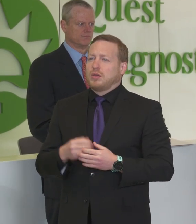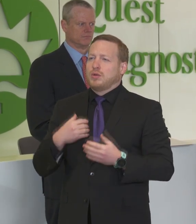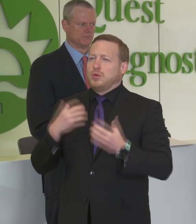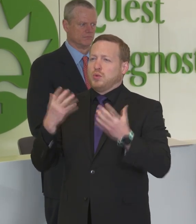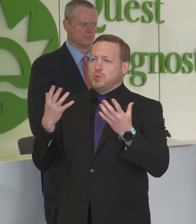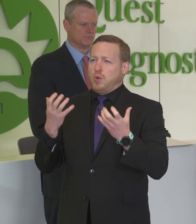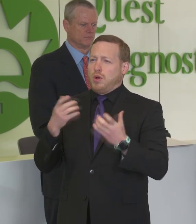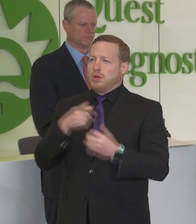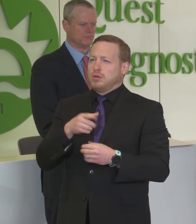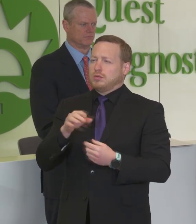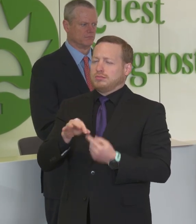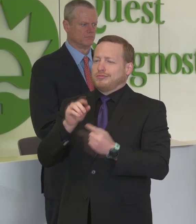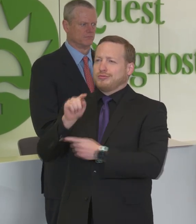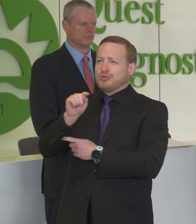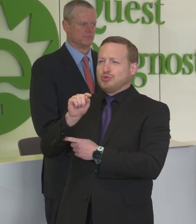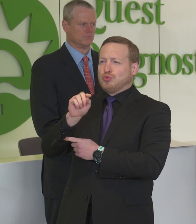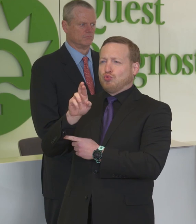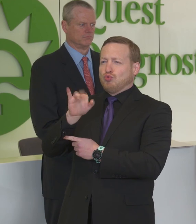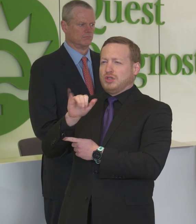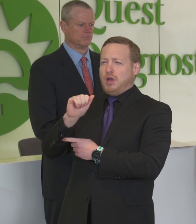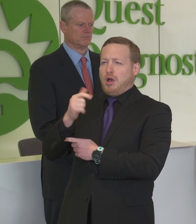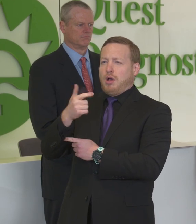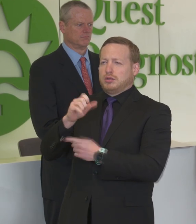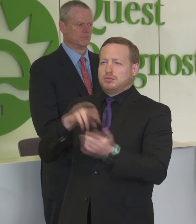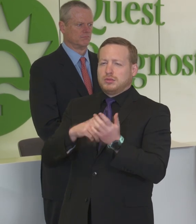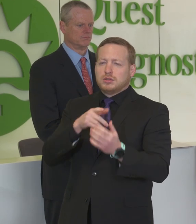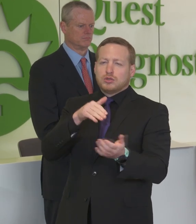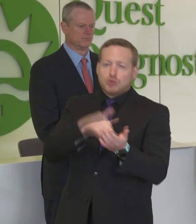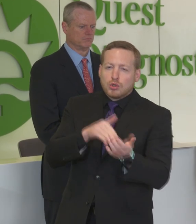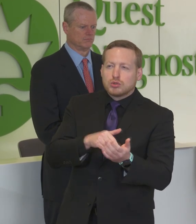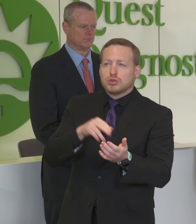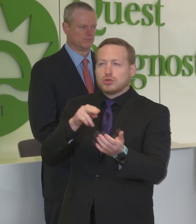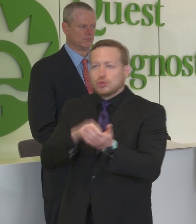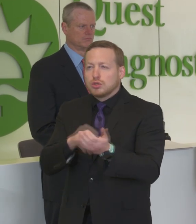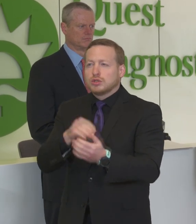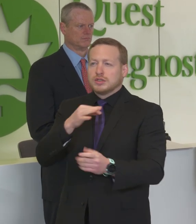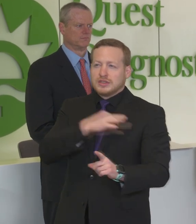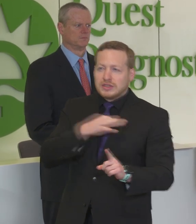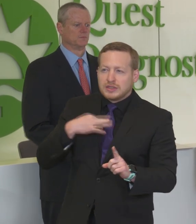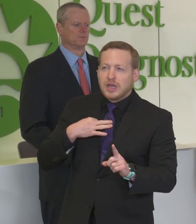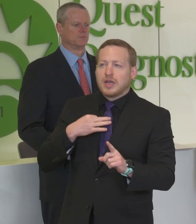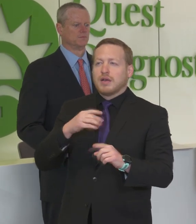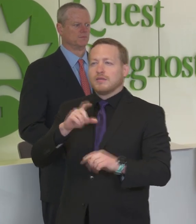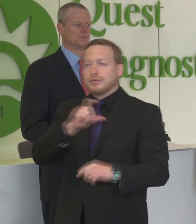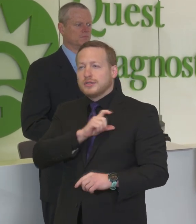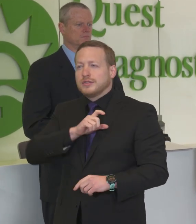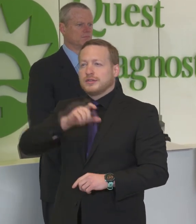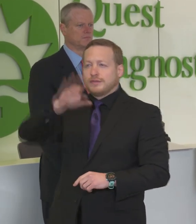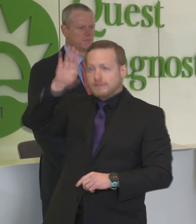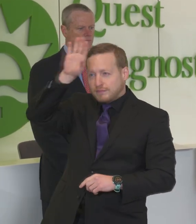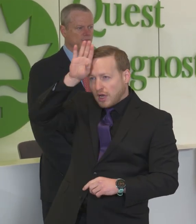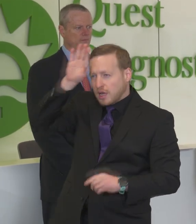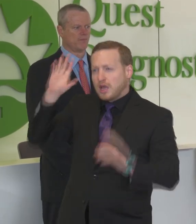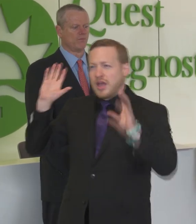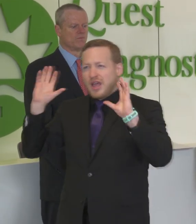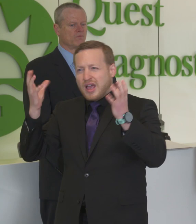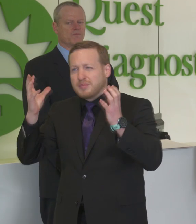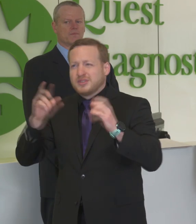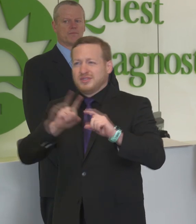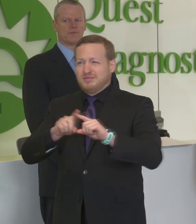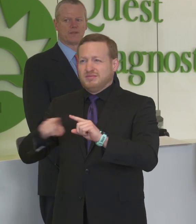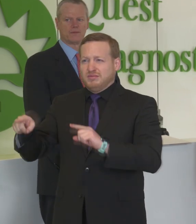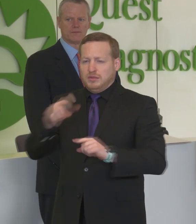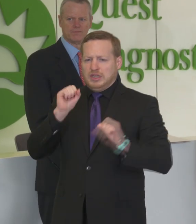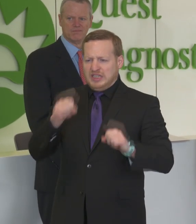get tested really fast, to ensure that our first responders get tested really fast, to make sure that folks who are critically